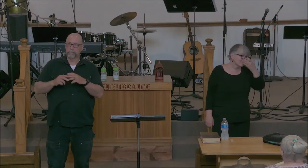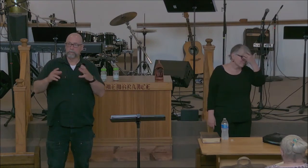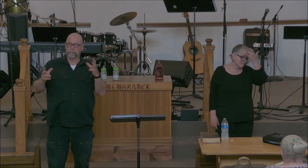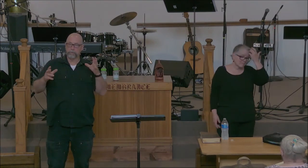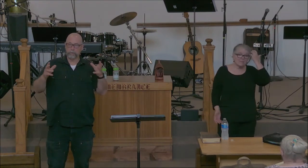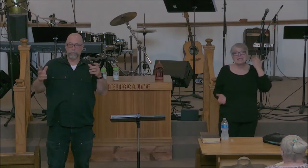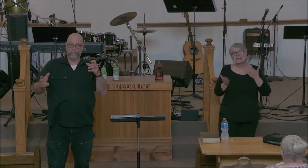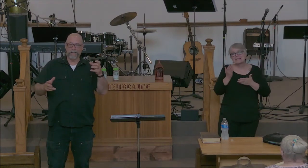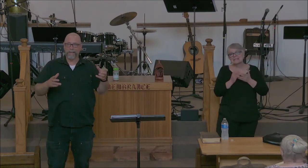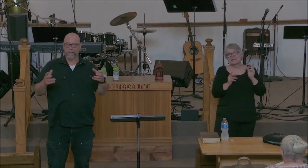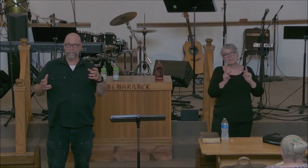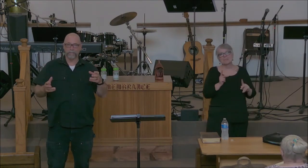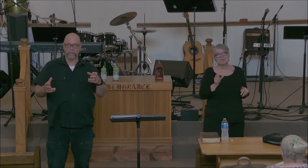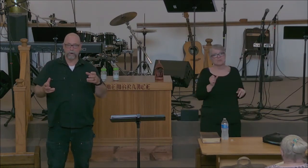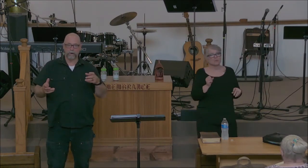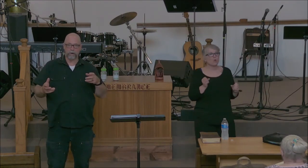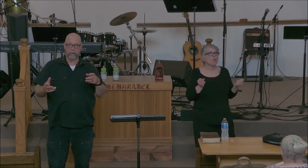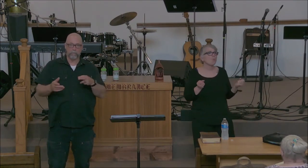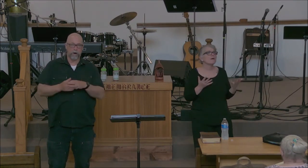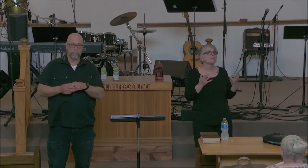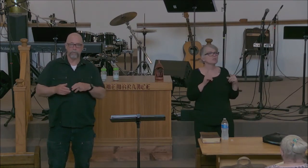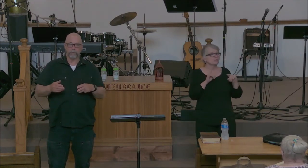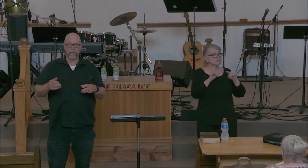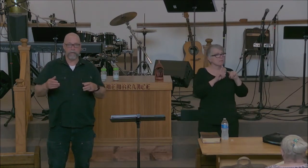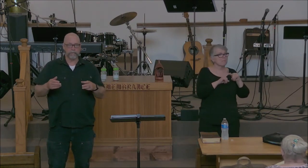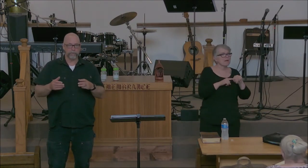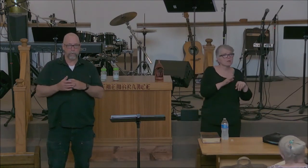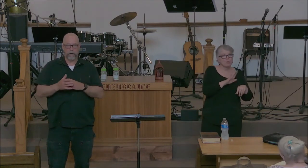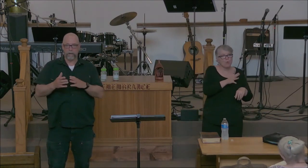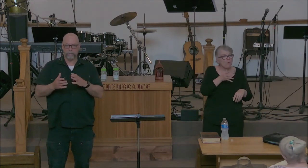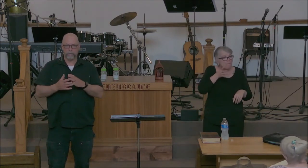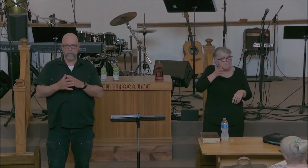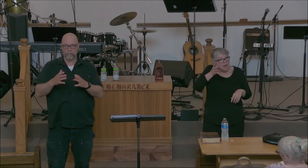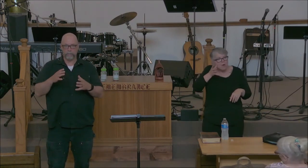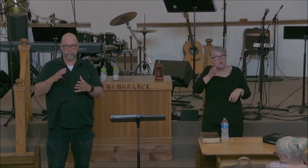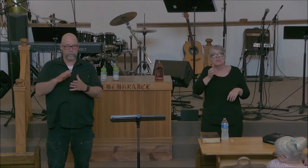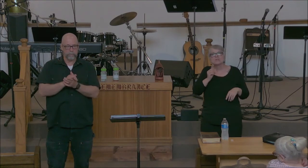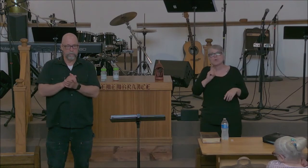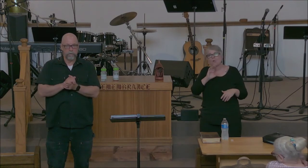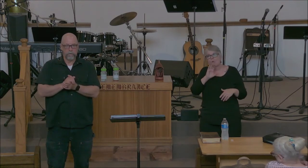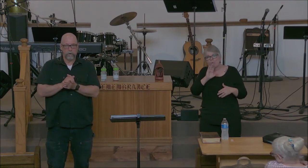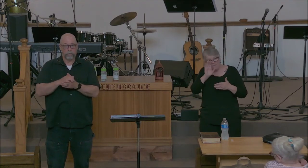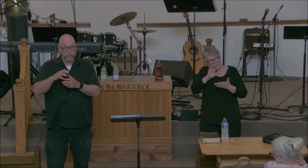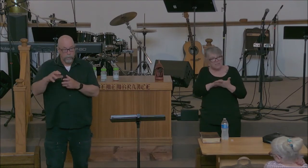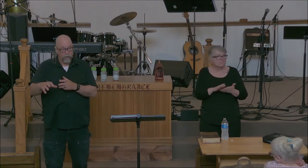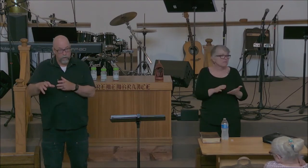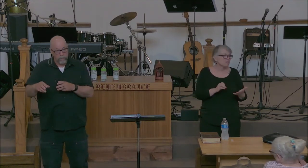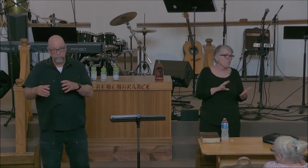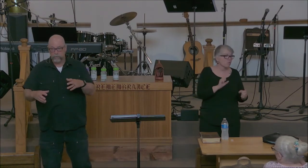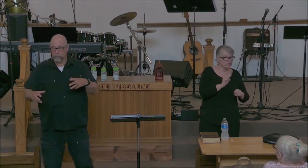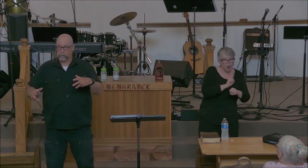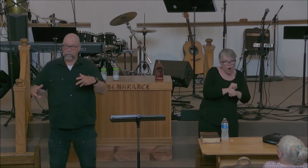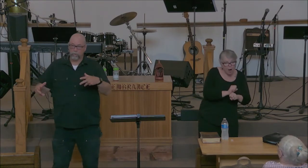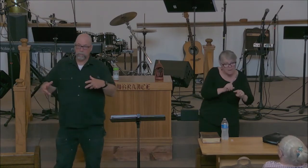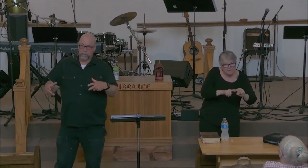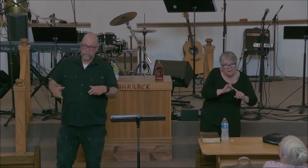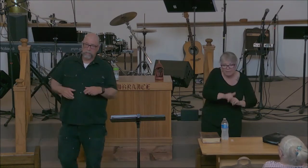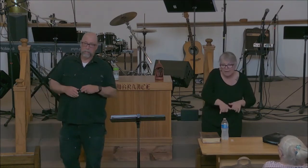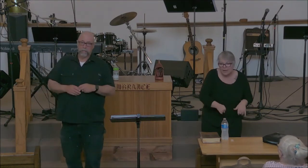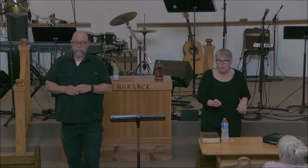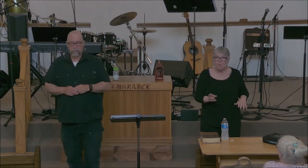You know, some of you are so reliant on moms or dads or wives or husbands or jobs